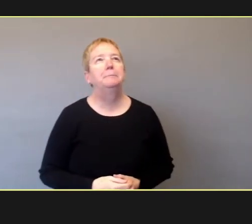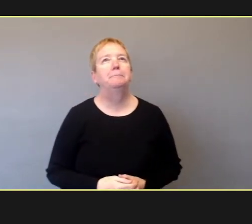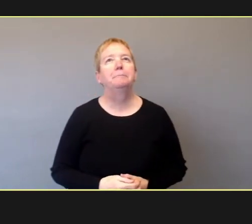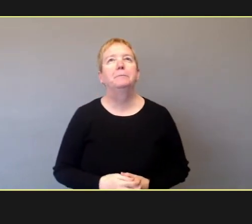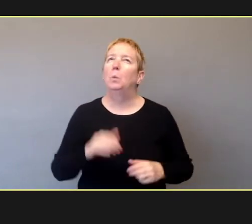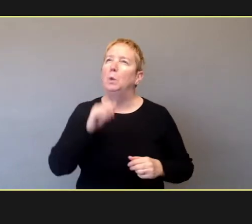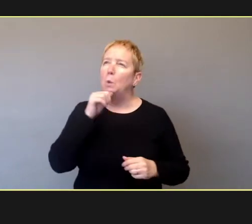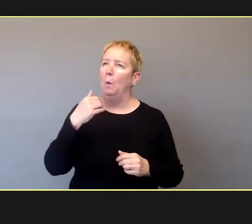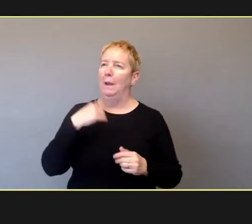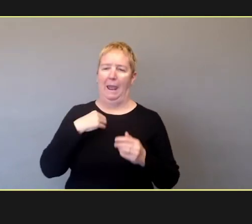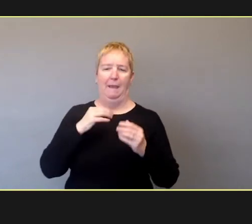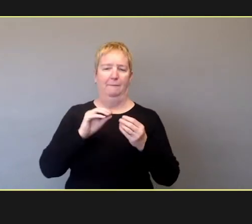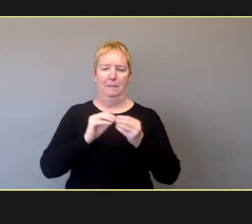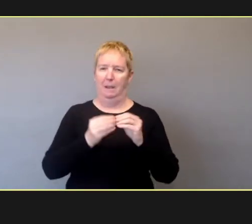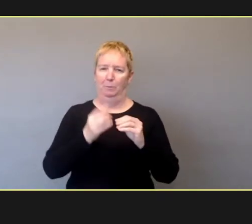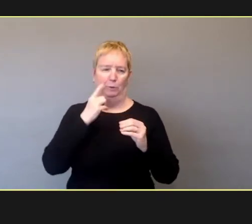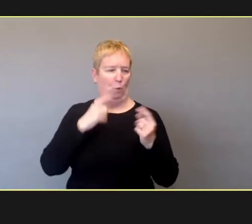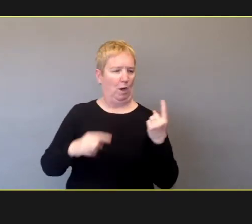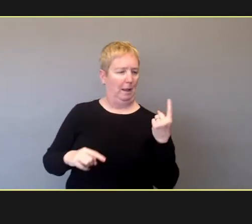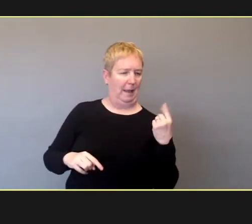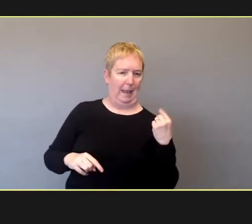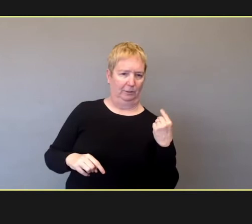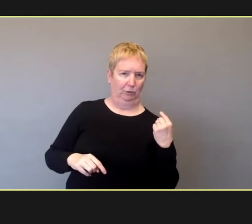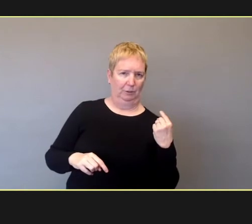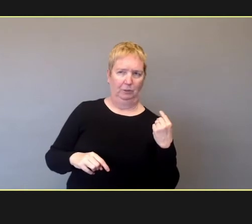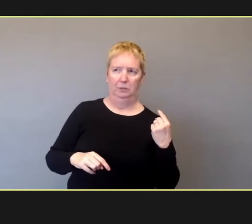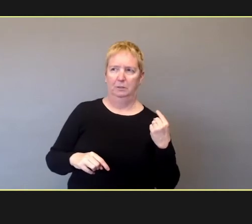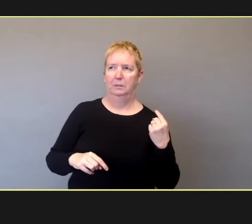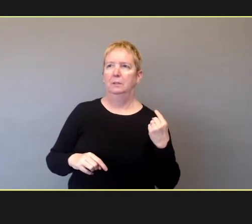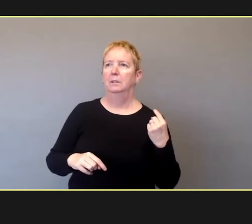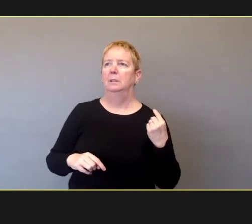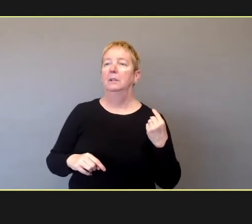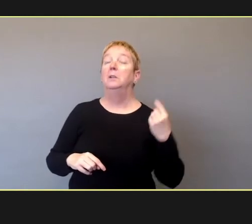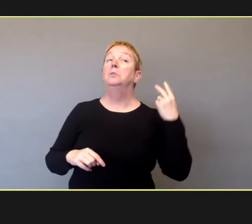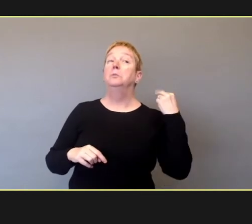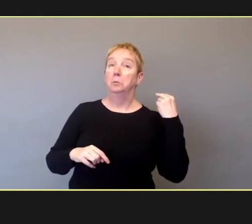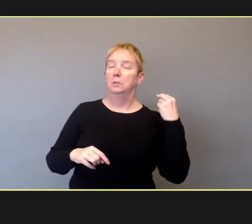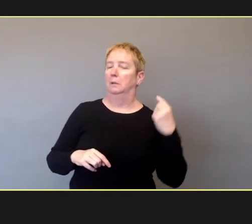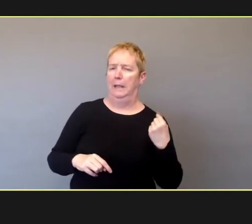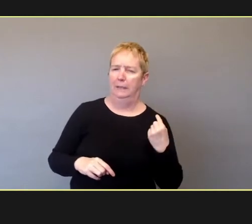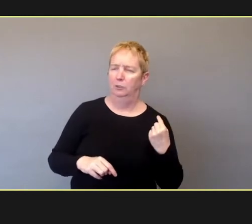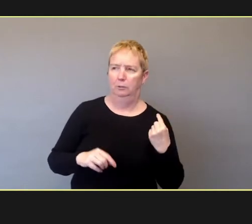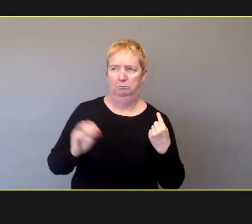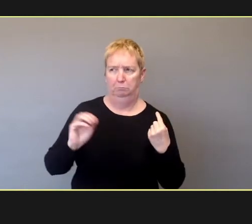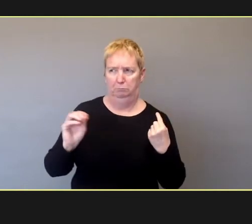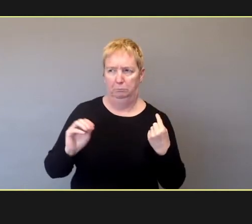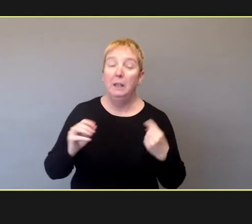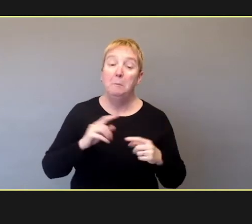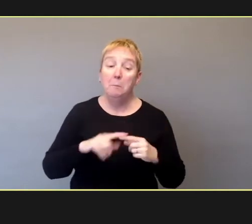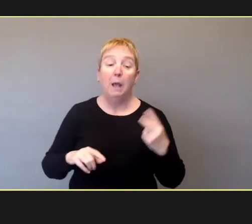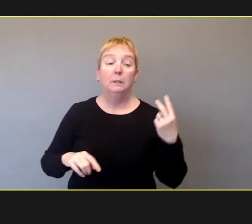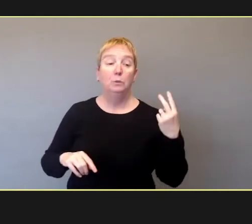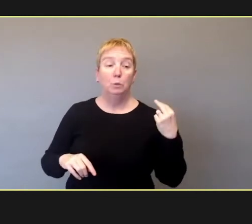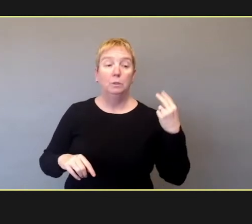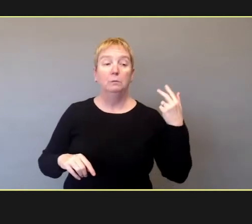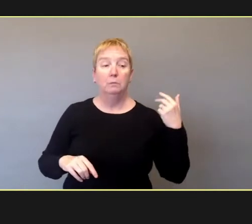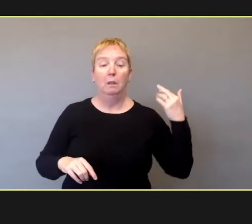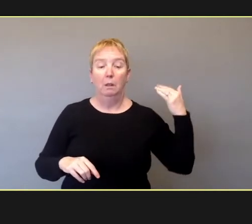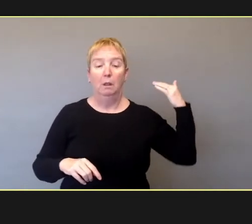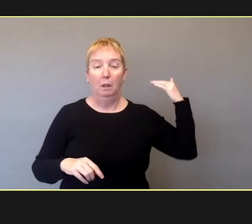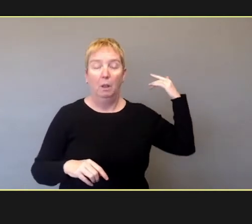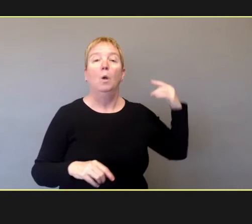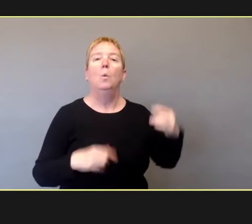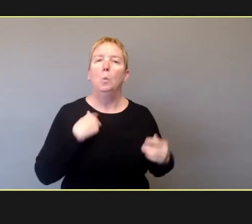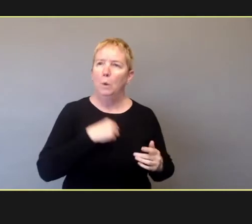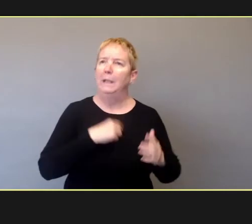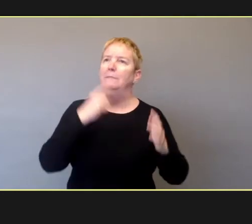last year yet on teen pregnancies. So those numbers aren't in yet. But in previous years, there's been a steady